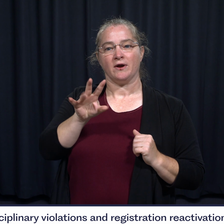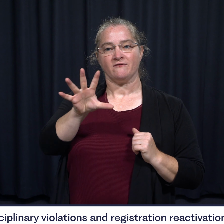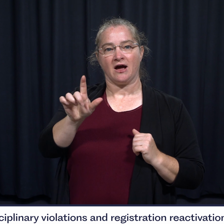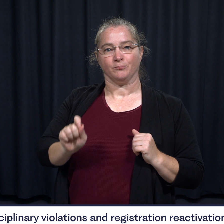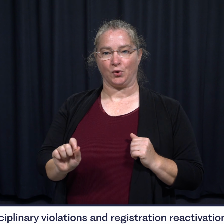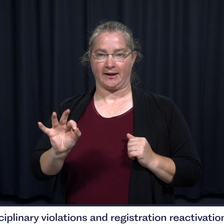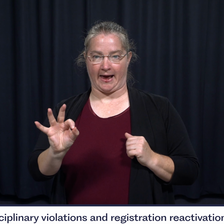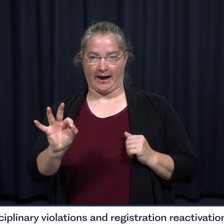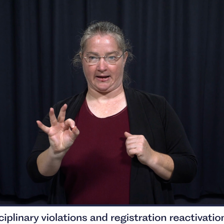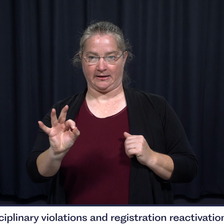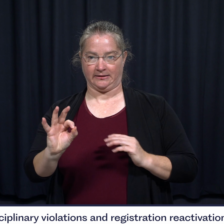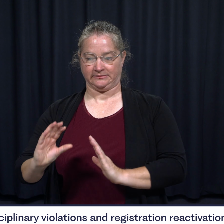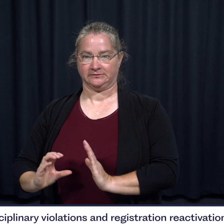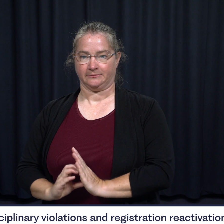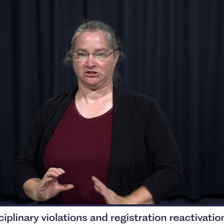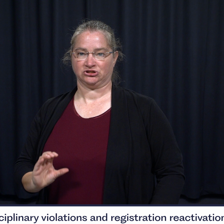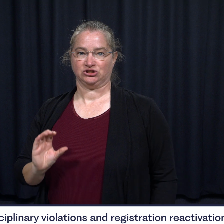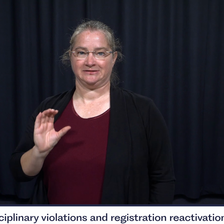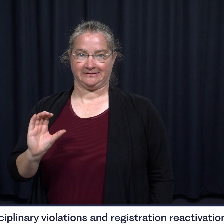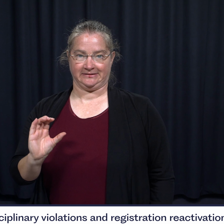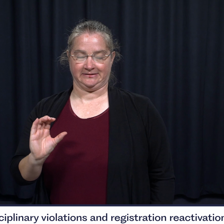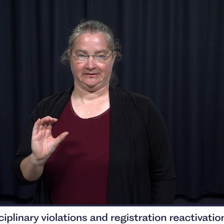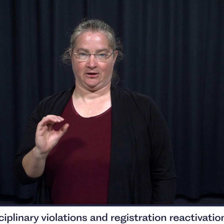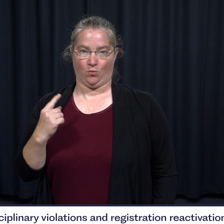1725.9, Subsection C 1.